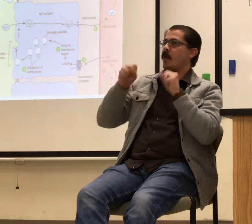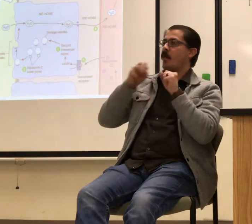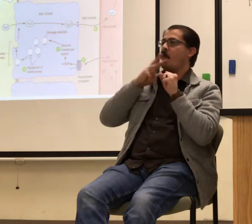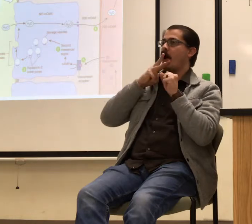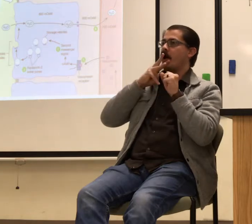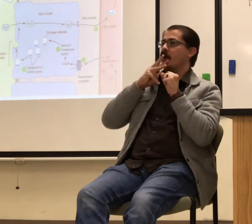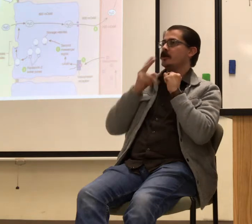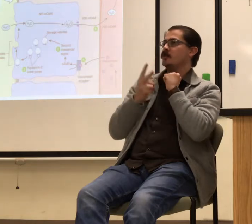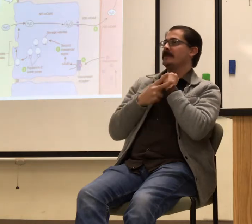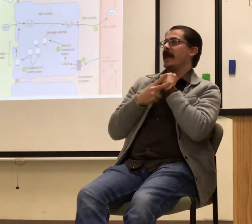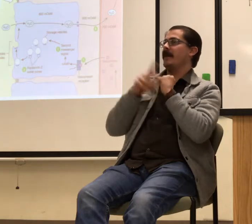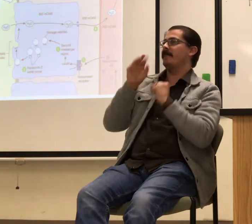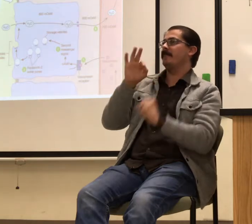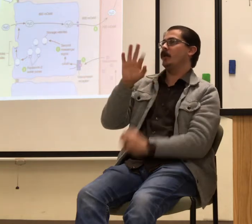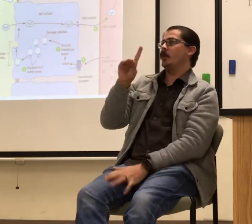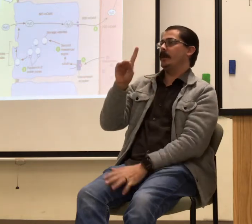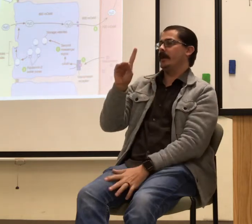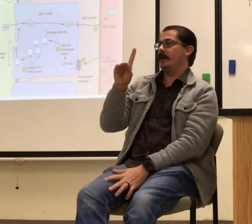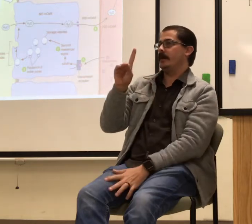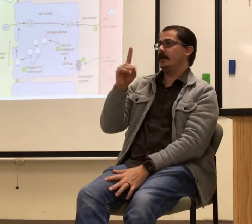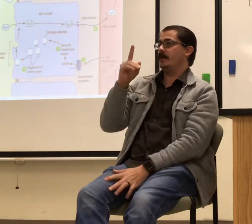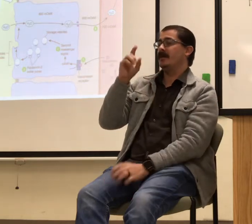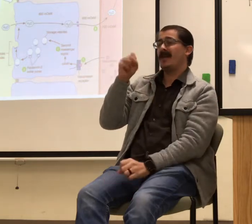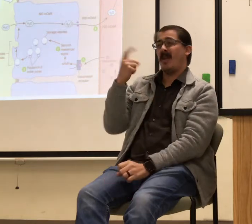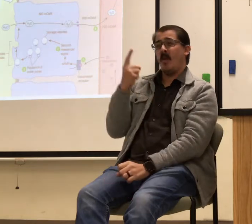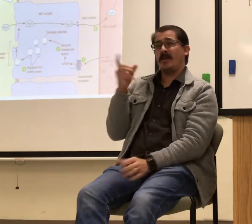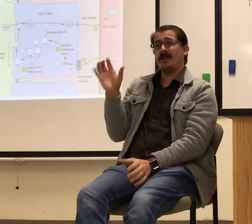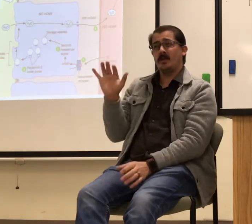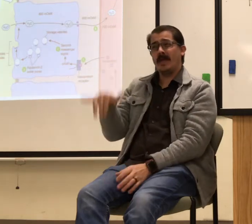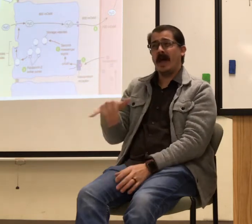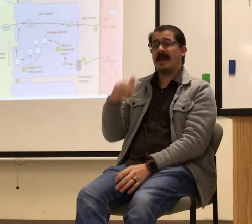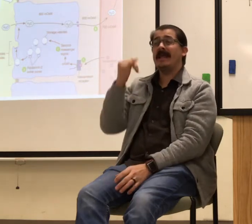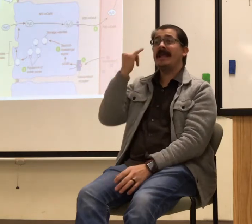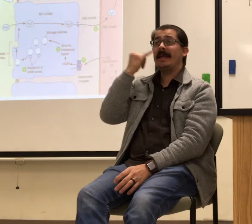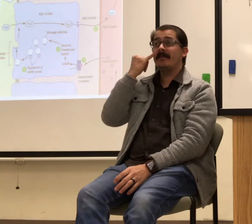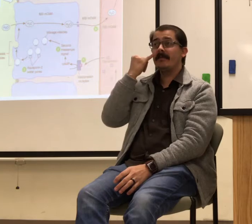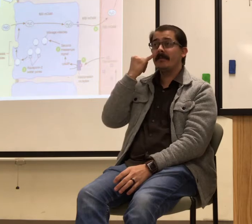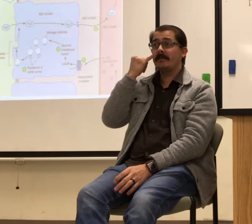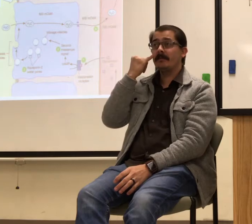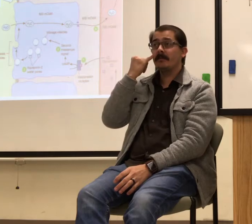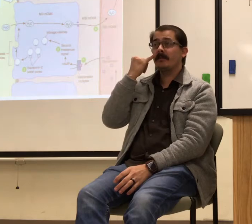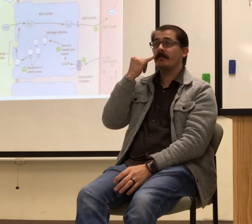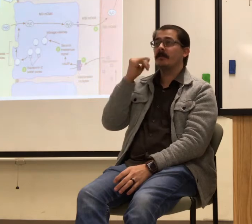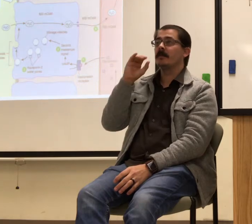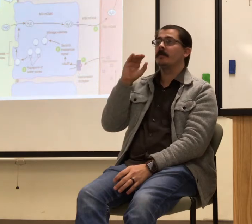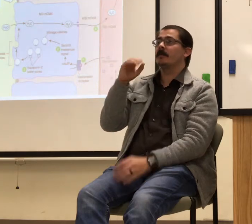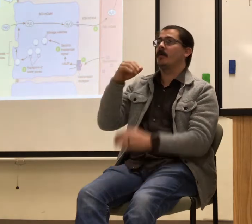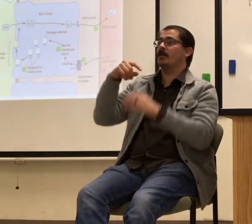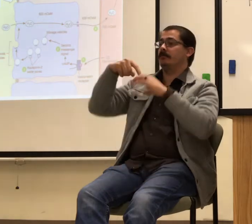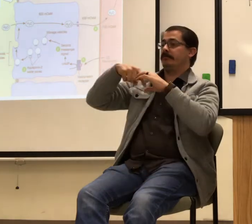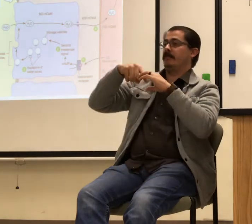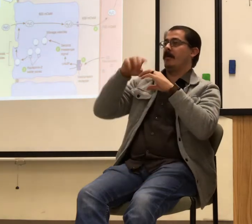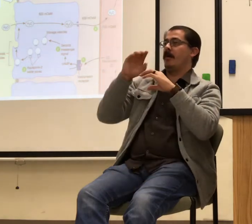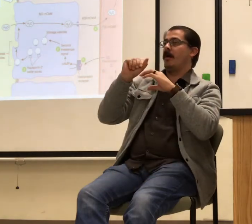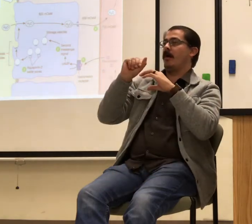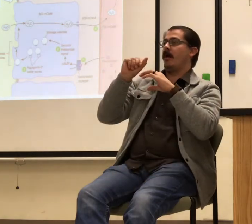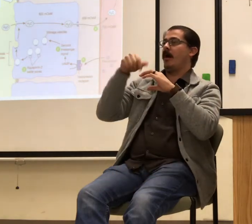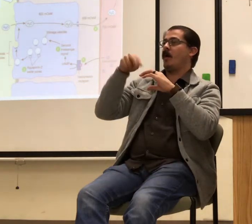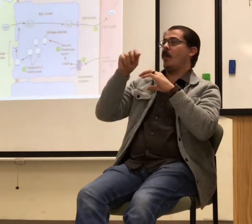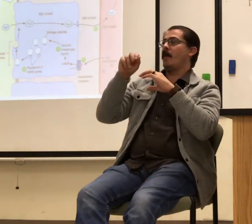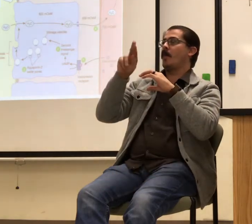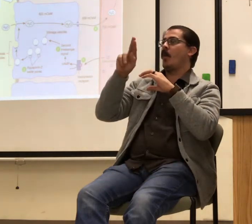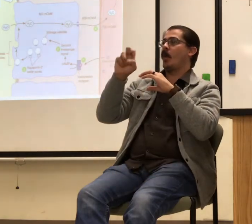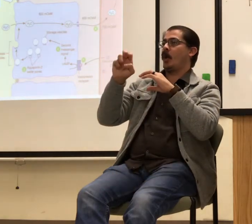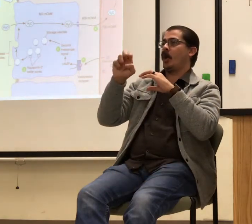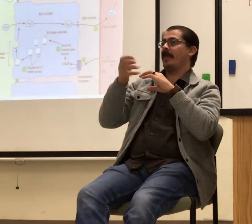water to conserve fluids. You can only do it if the aquaporins are there. Okay,